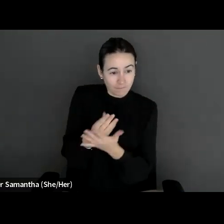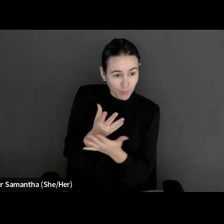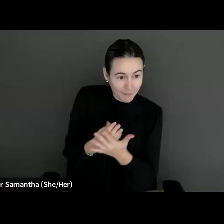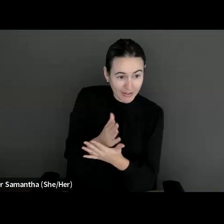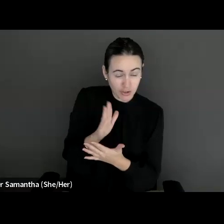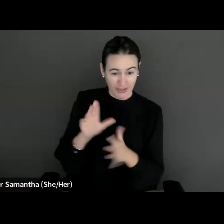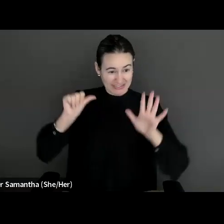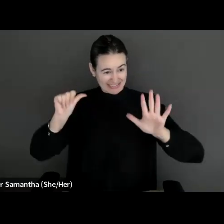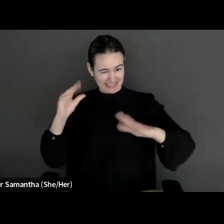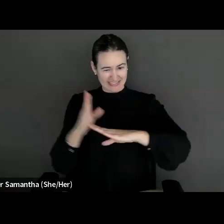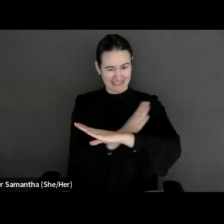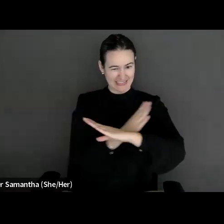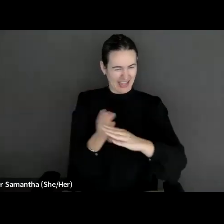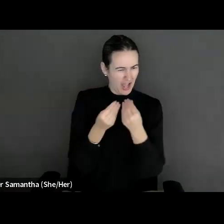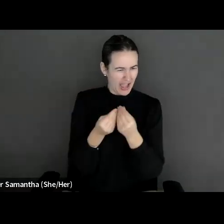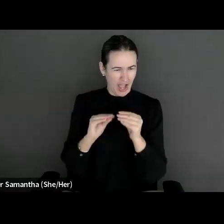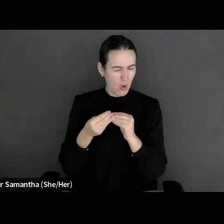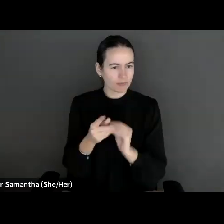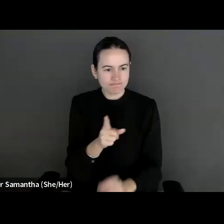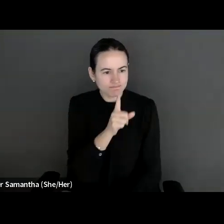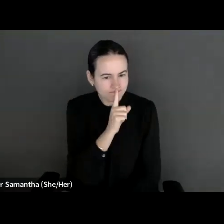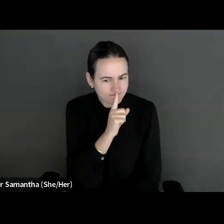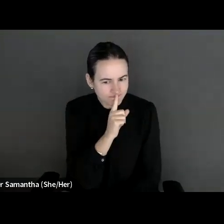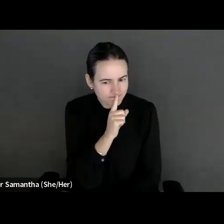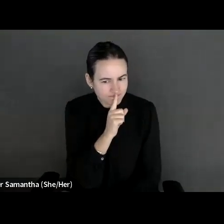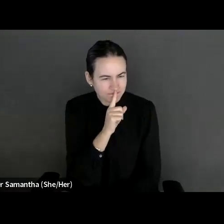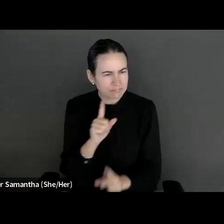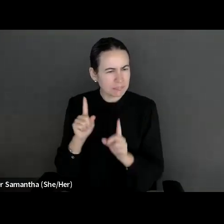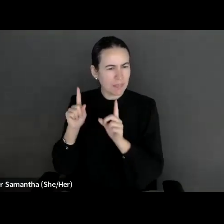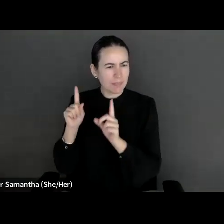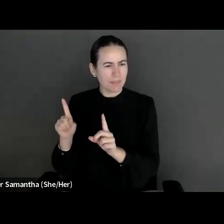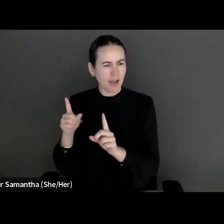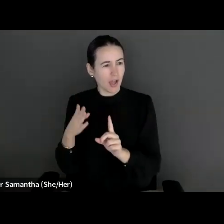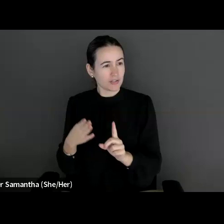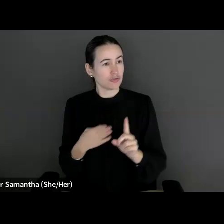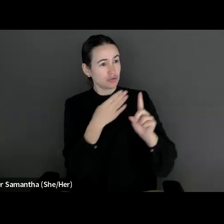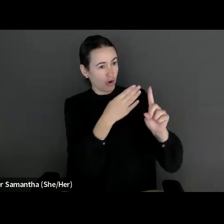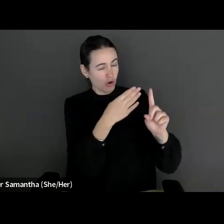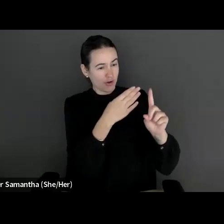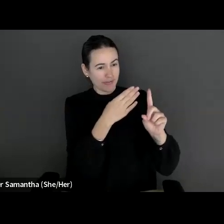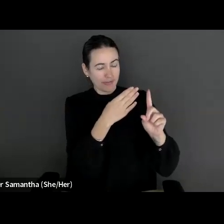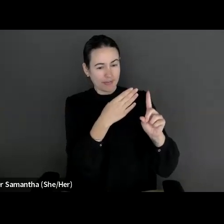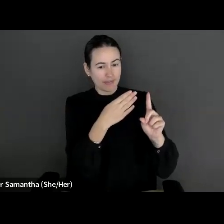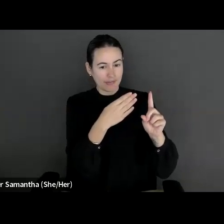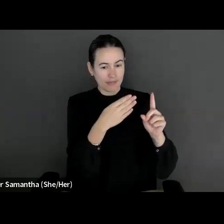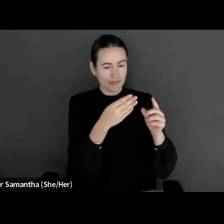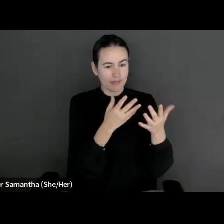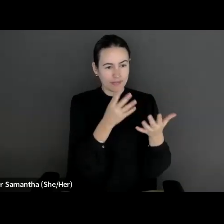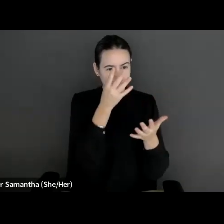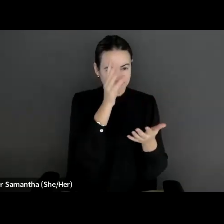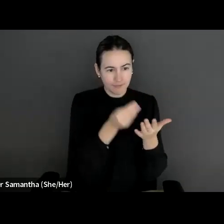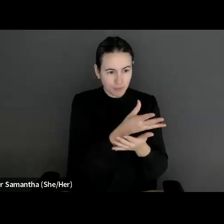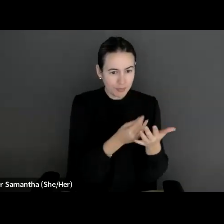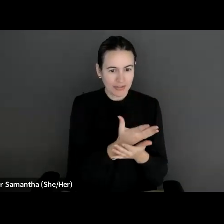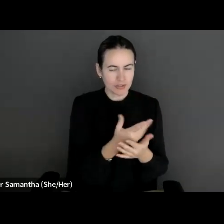it's problematic as it's not reflective of the discourse in the target use domain. Let me give you 2 quick